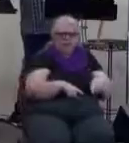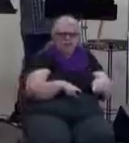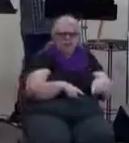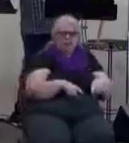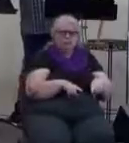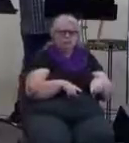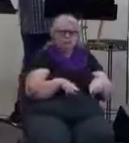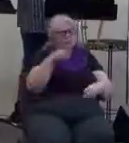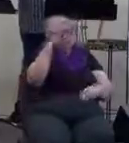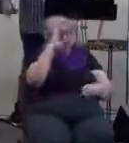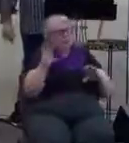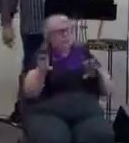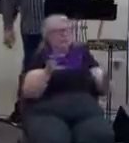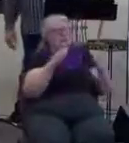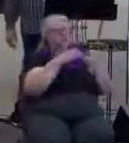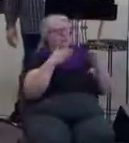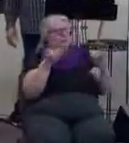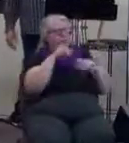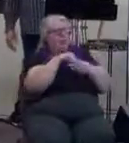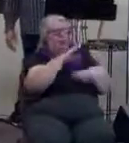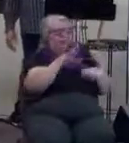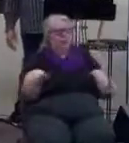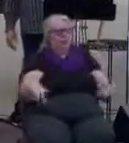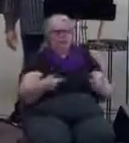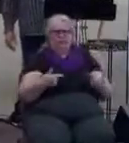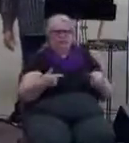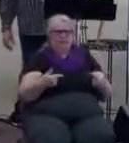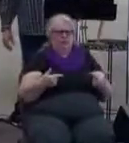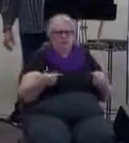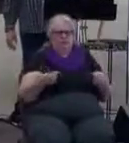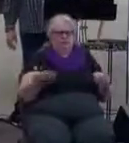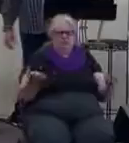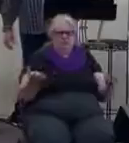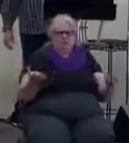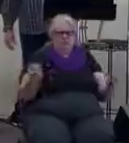Has God ever done anything in your life and you said, what happened?